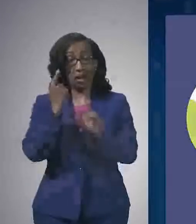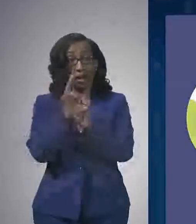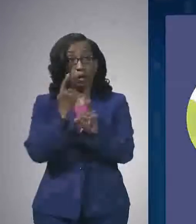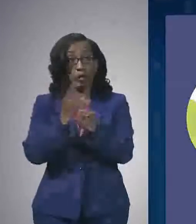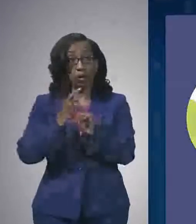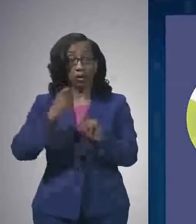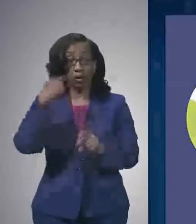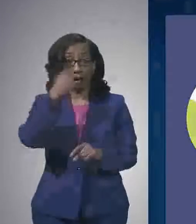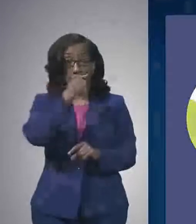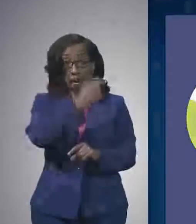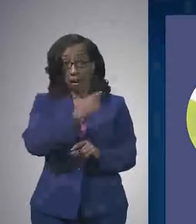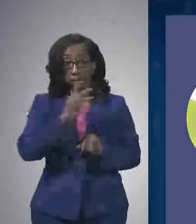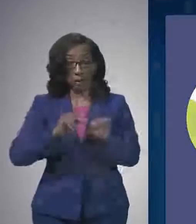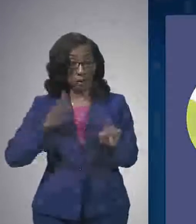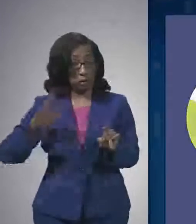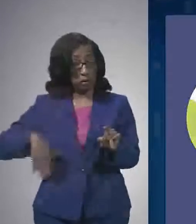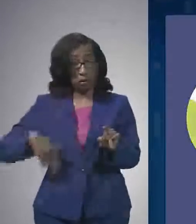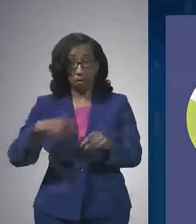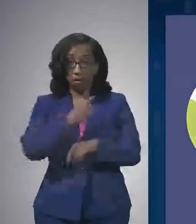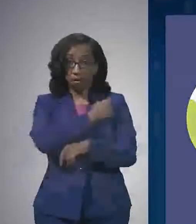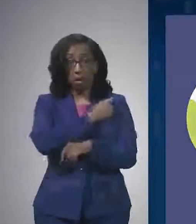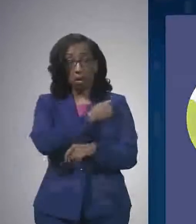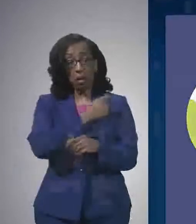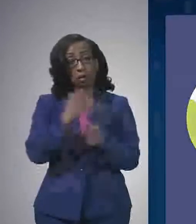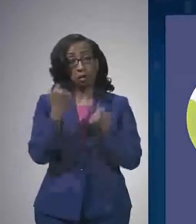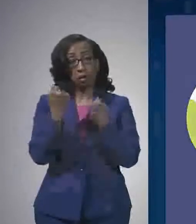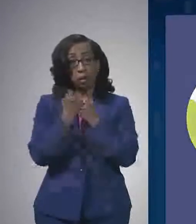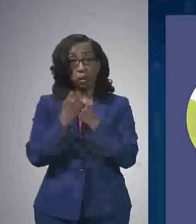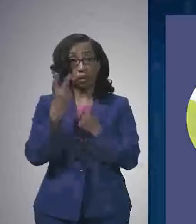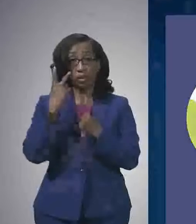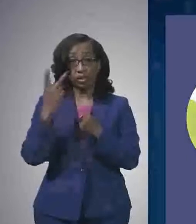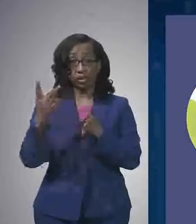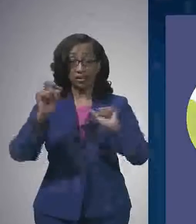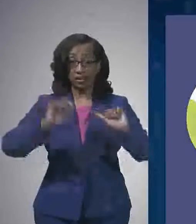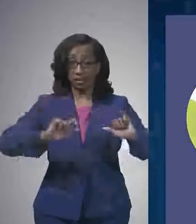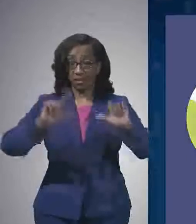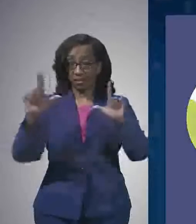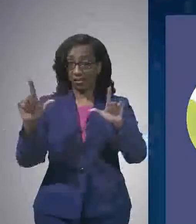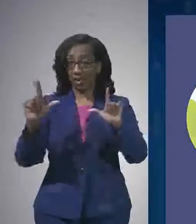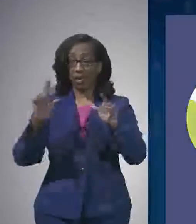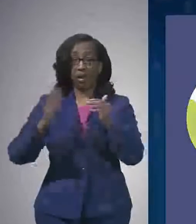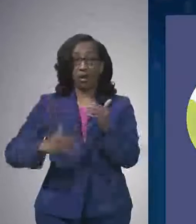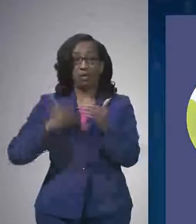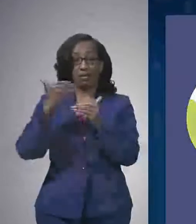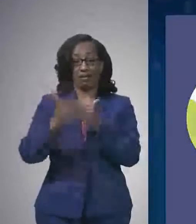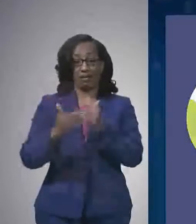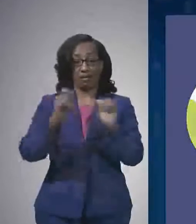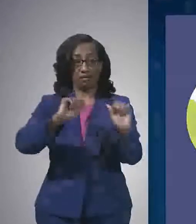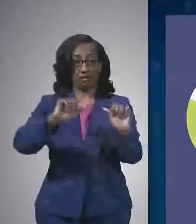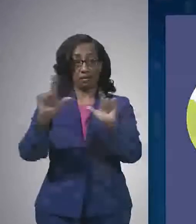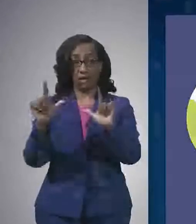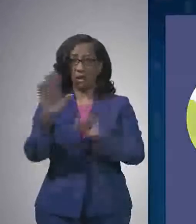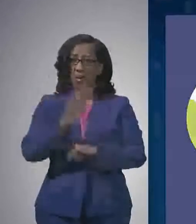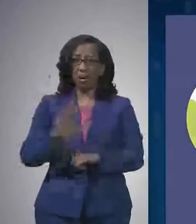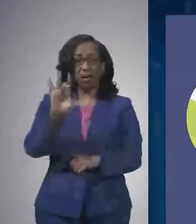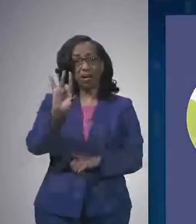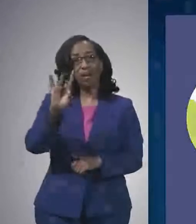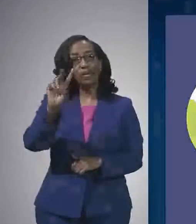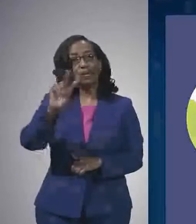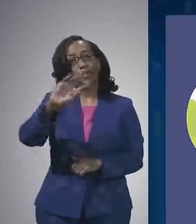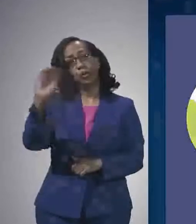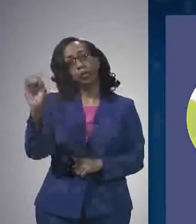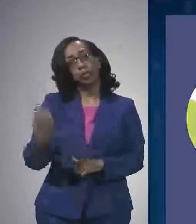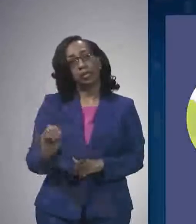of unvaccinated individuals. As you can see on the next slide, about 82% of